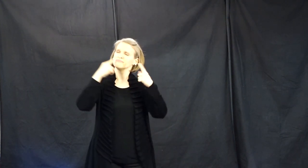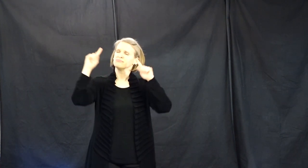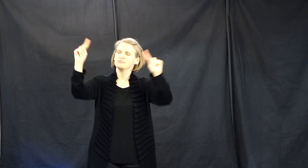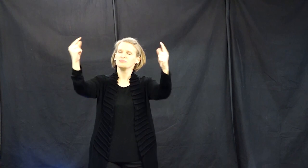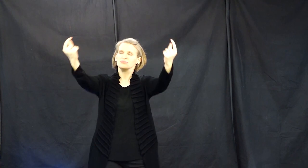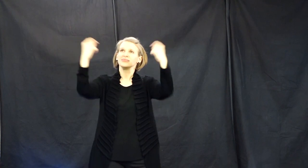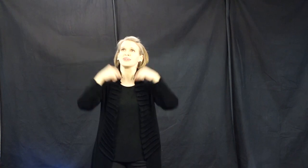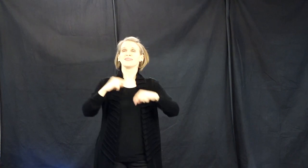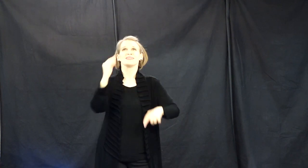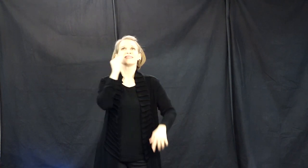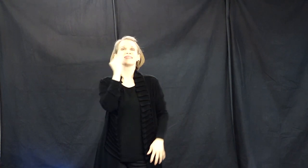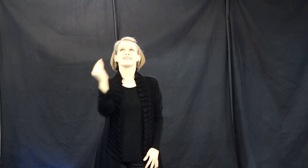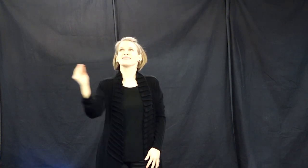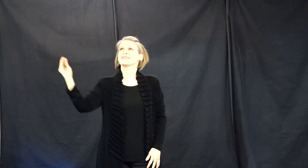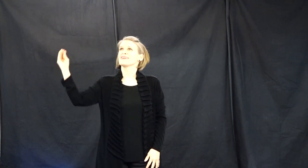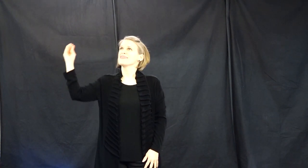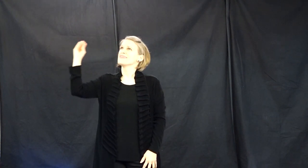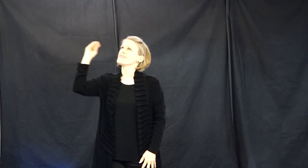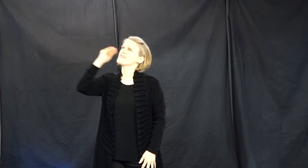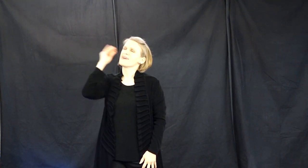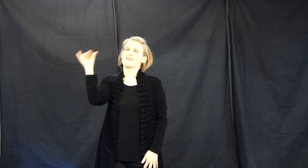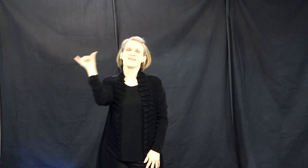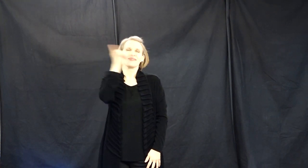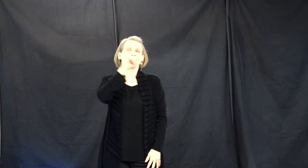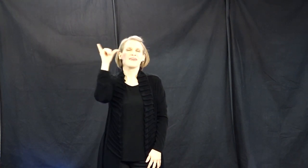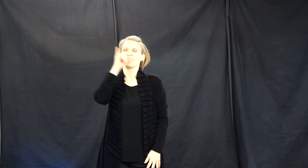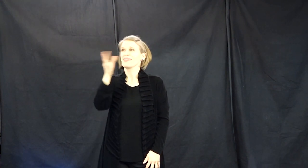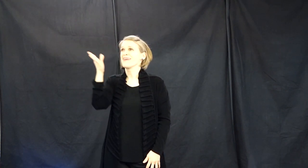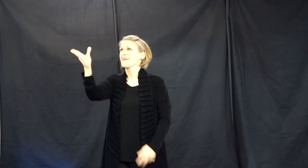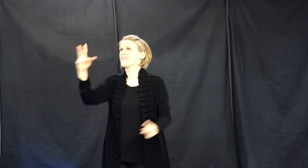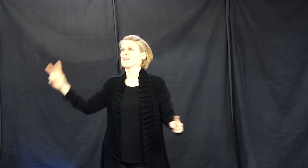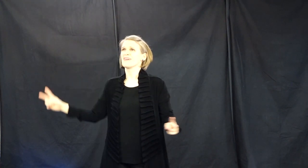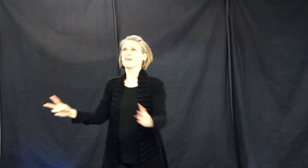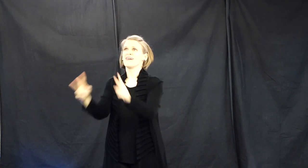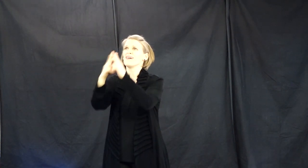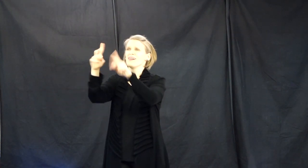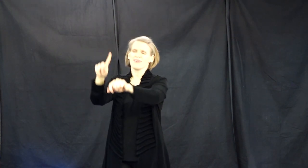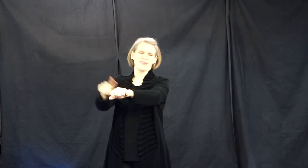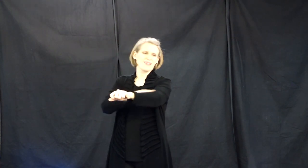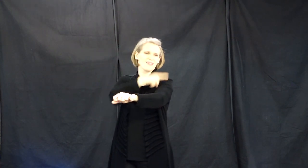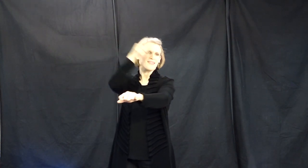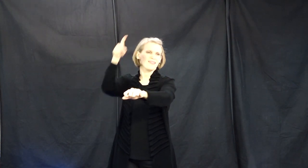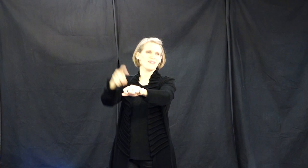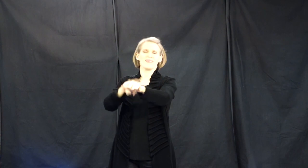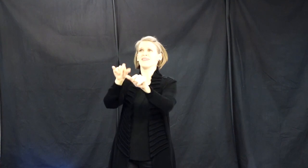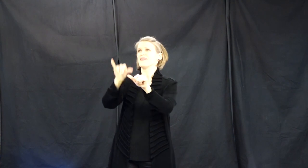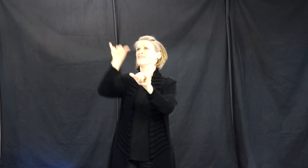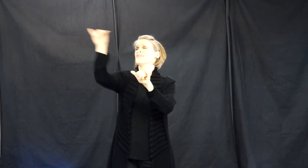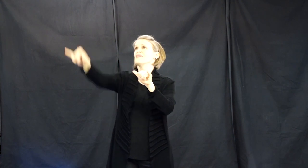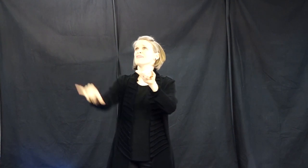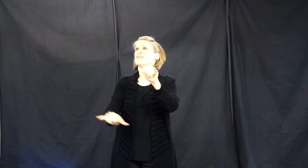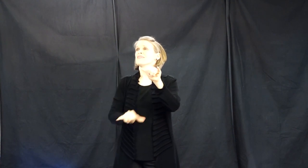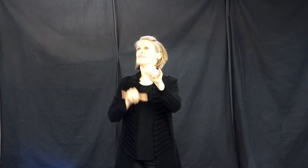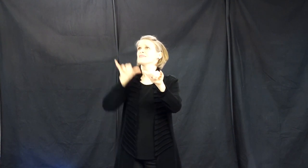home. Thomas Jefferson's coming home. Lord, he's been off in Paris for so